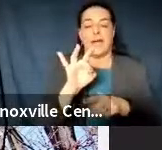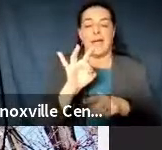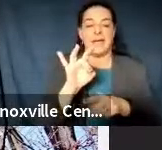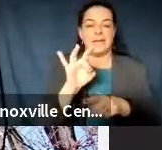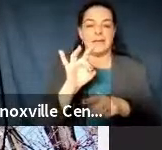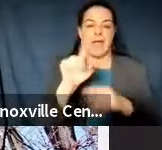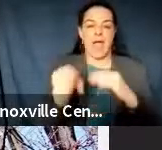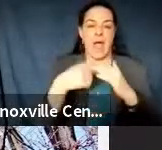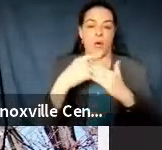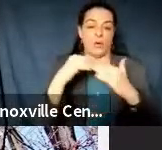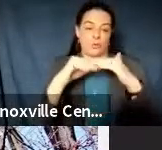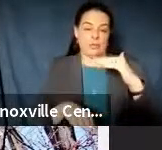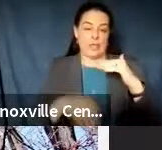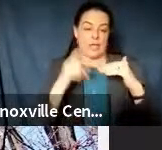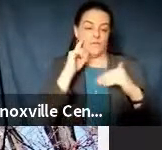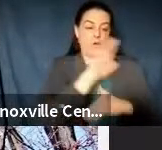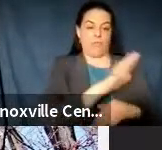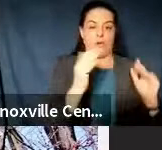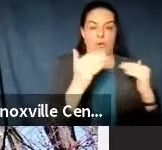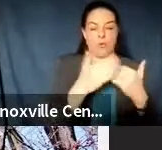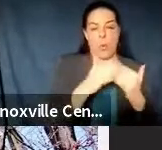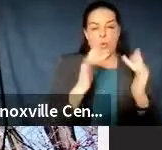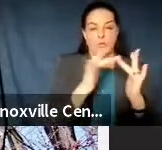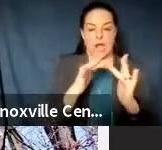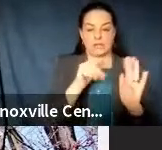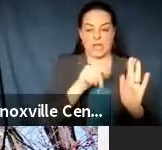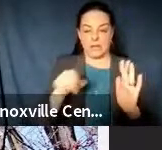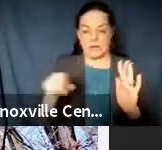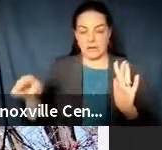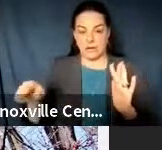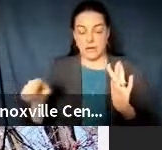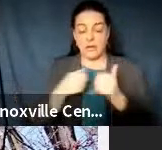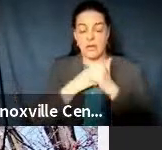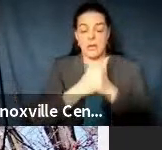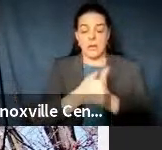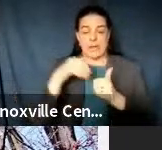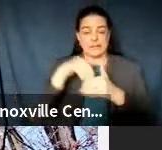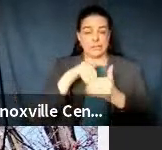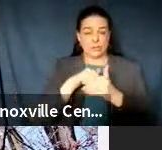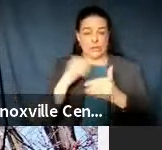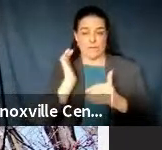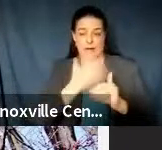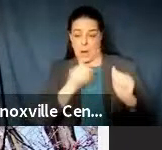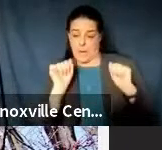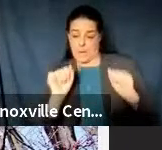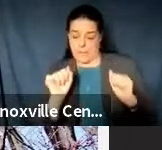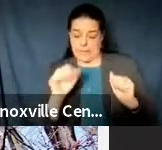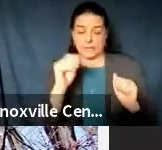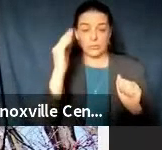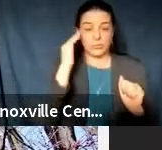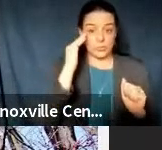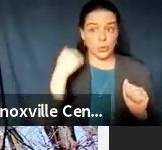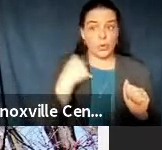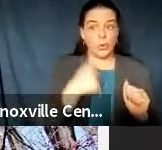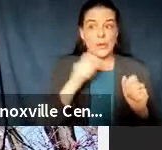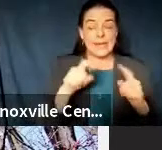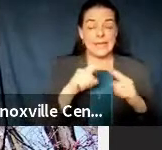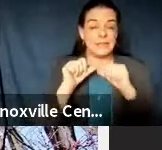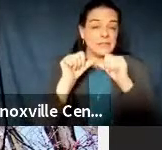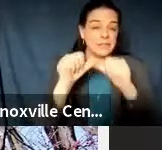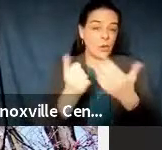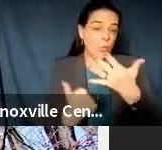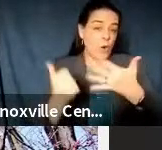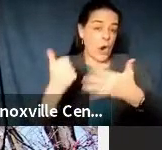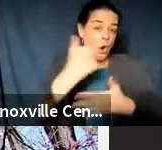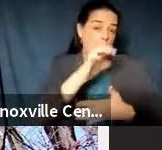contact investigations within 48 hours. Based on our internal assessment of our capabilities and acknowledging the need to continue to prioritize